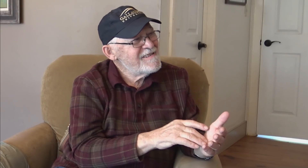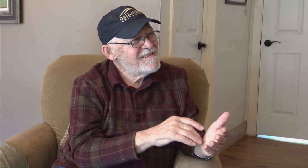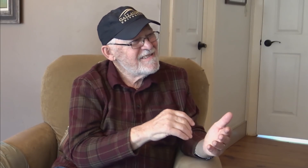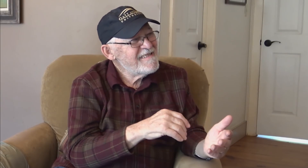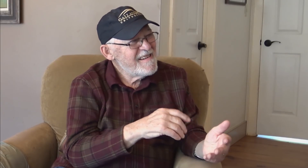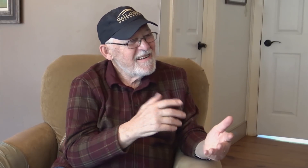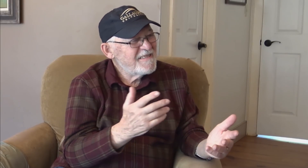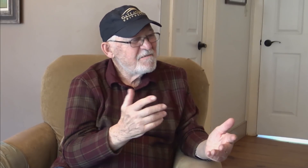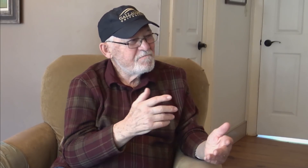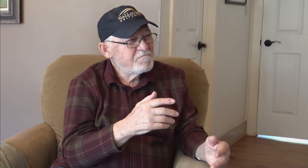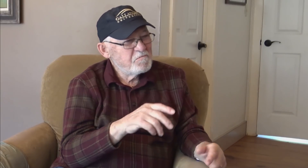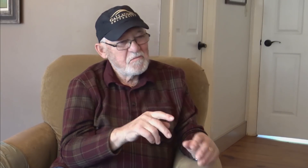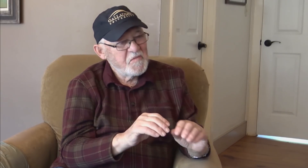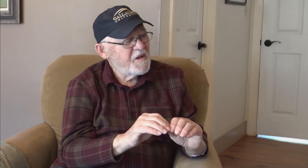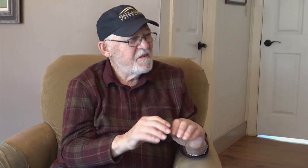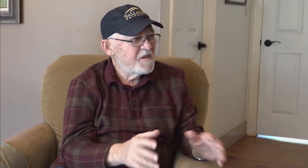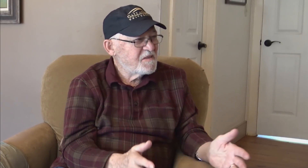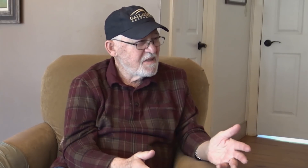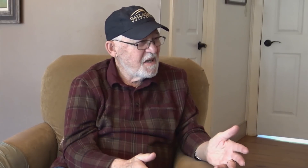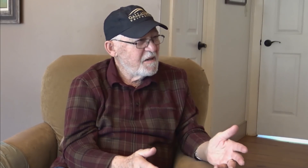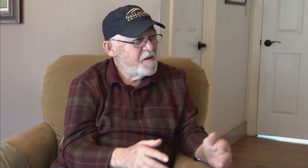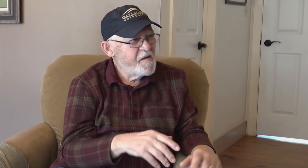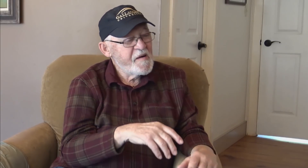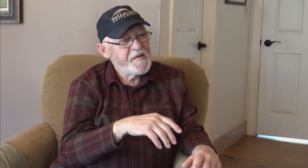in the middle of everything that happened.